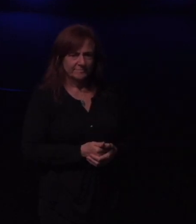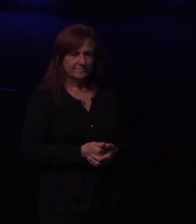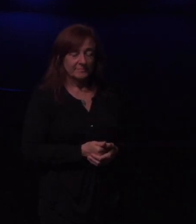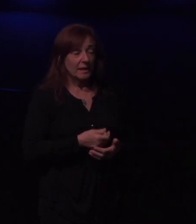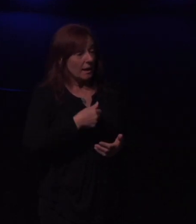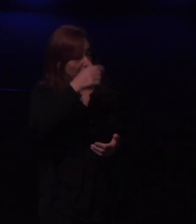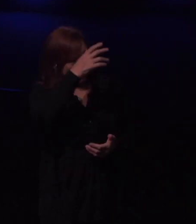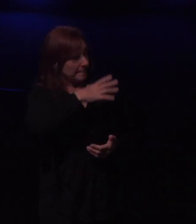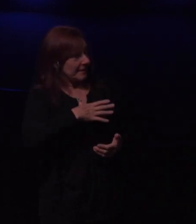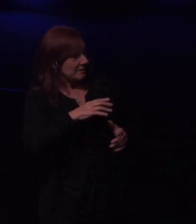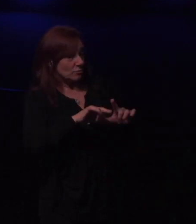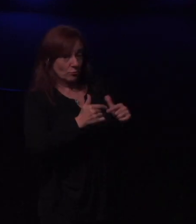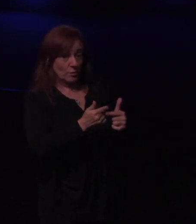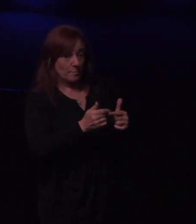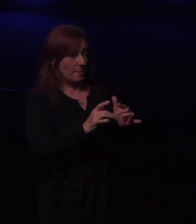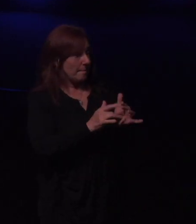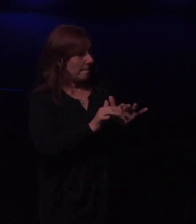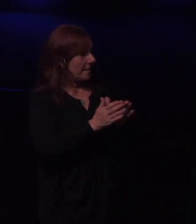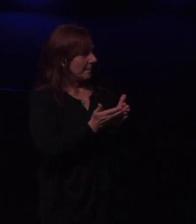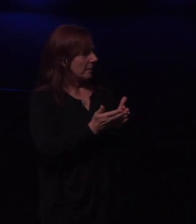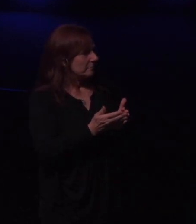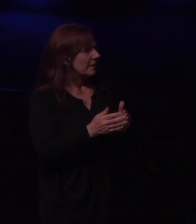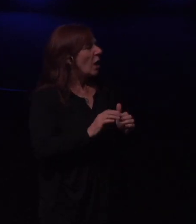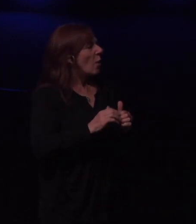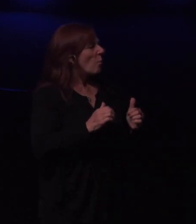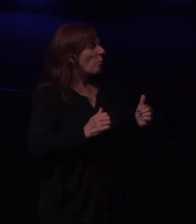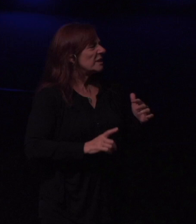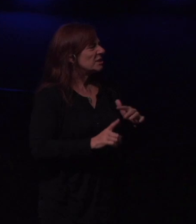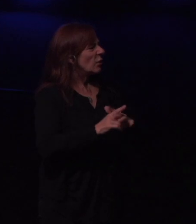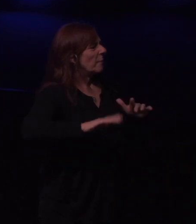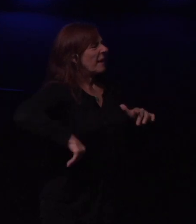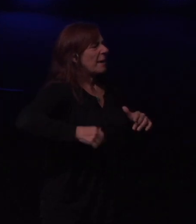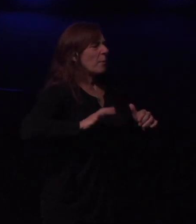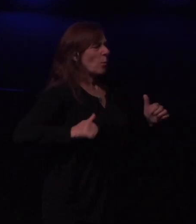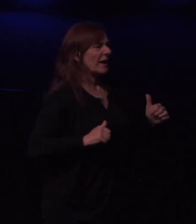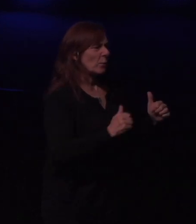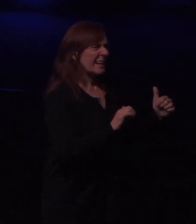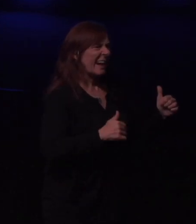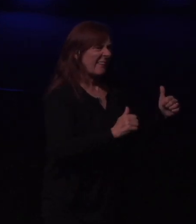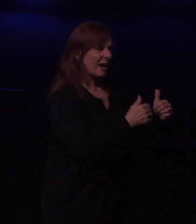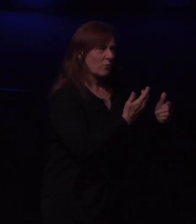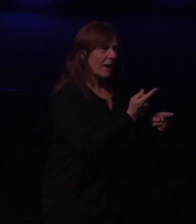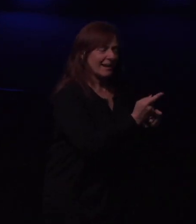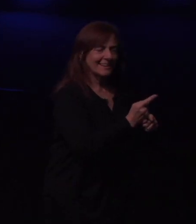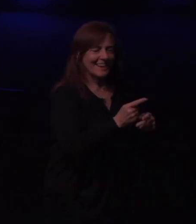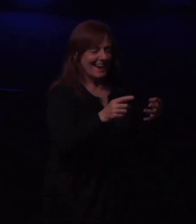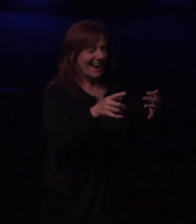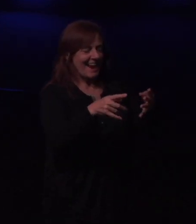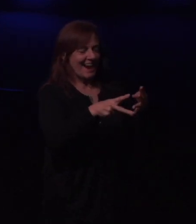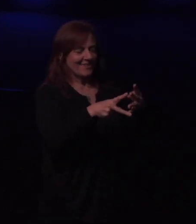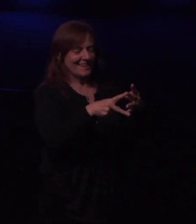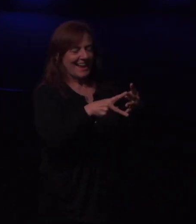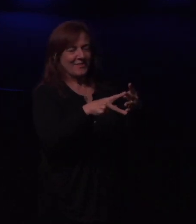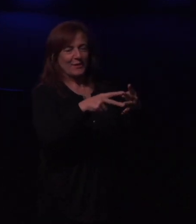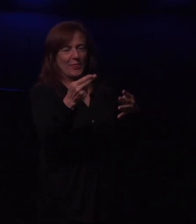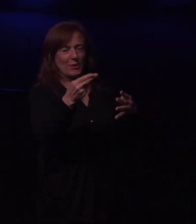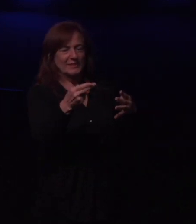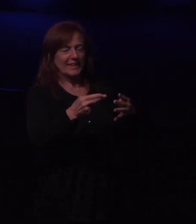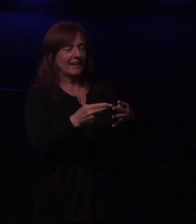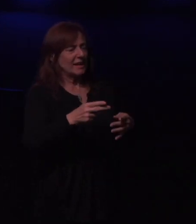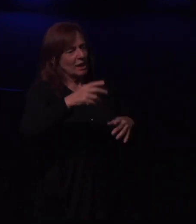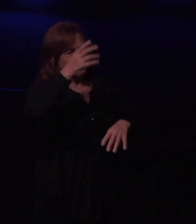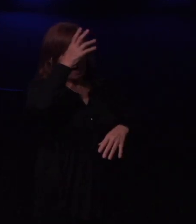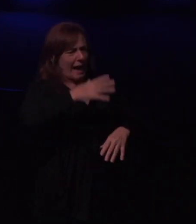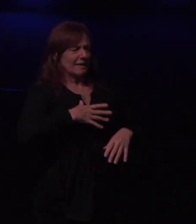Our men's group Bible study. Michael, we're a little bit later to the party, but we're getting there. Every other Thursday night, I'm sitting with a group of dudes who are talking